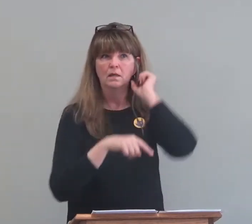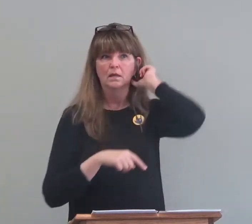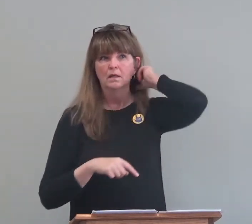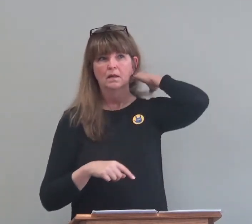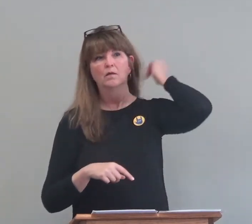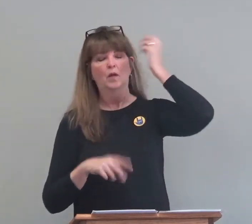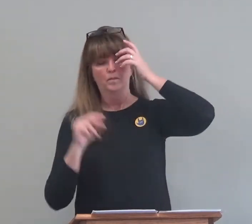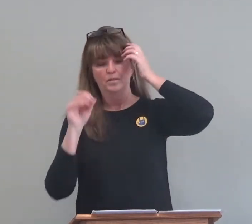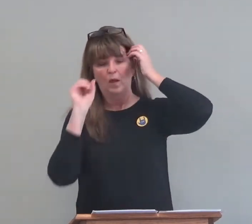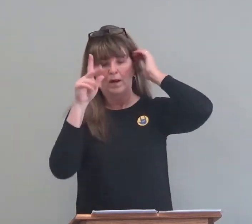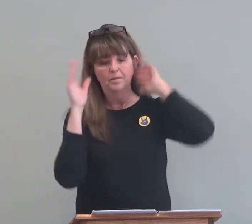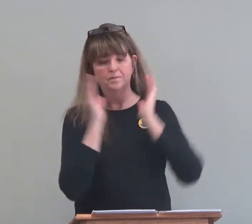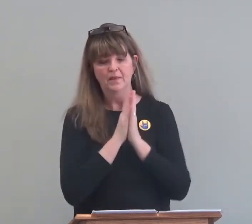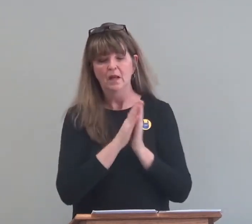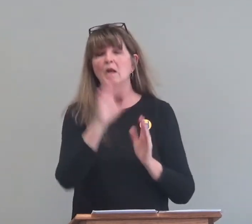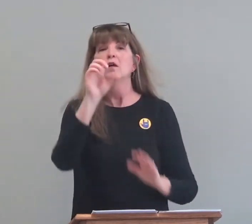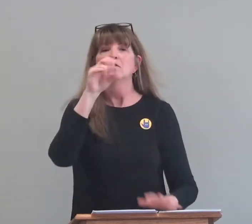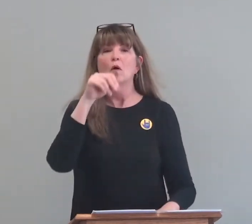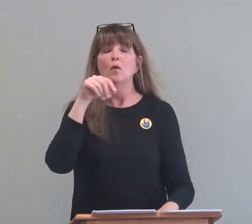No, I don't think I'm muted.